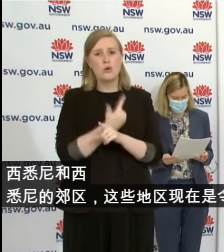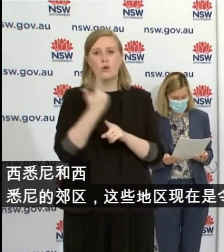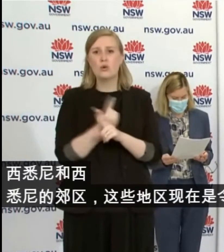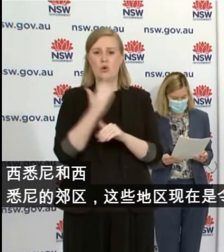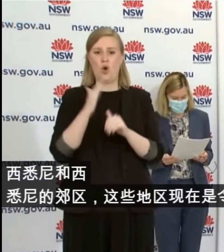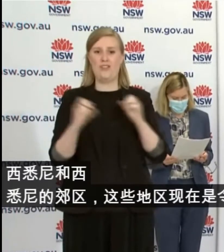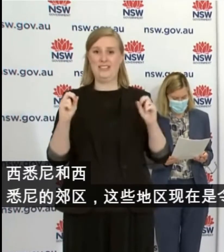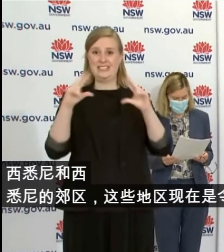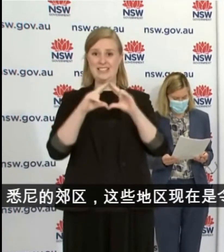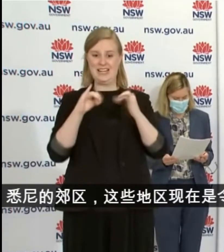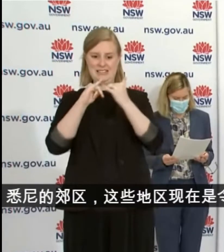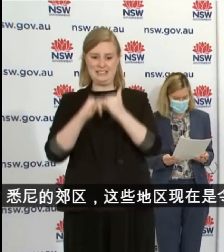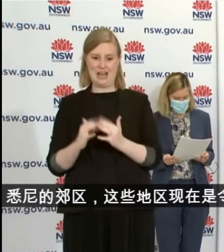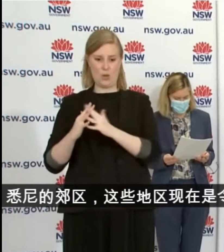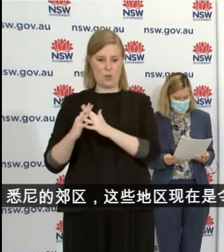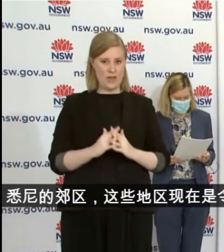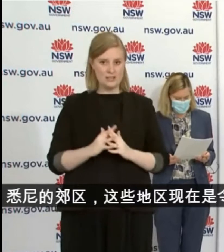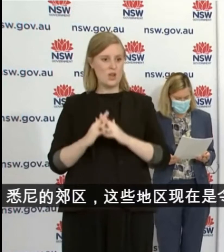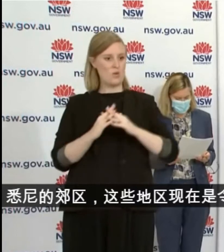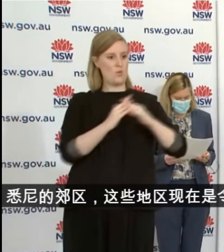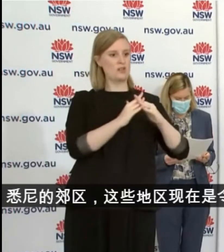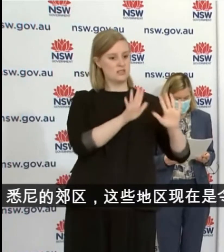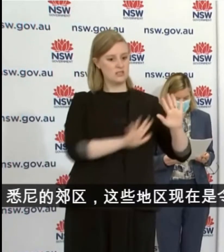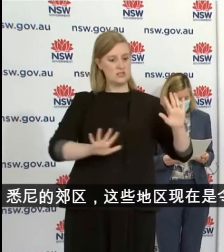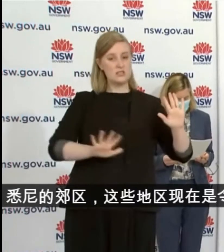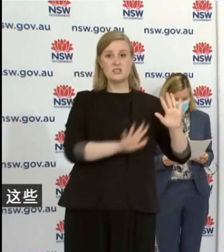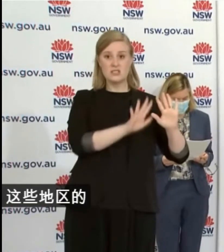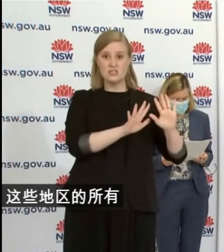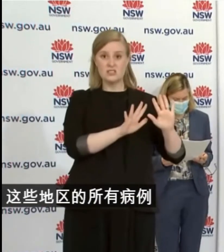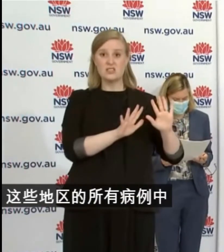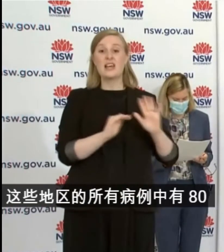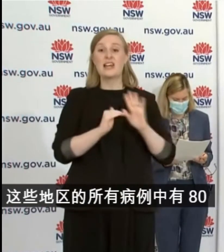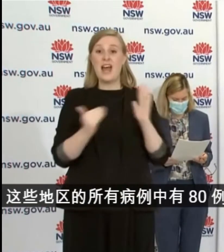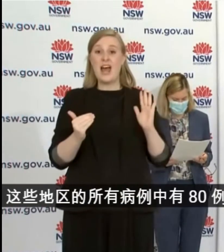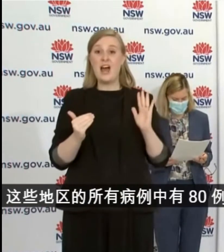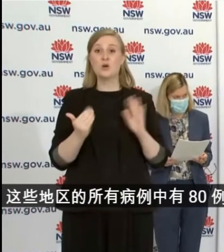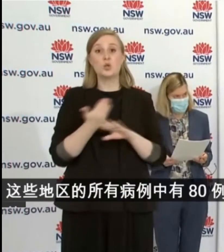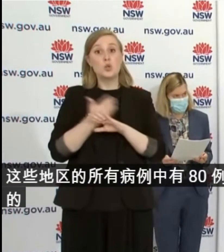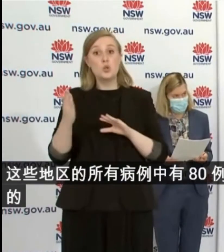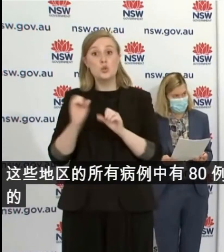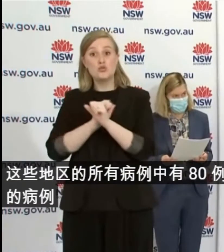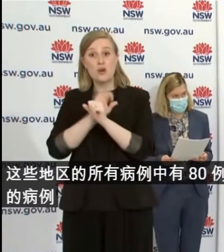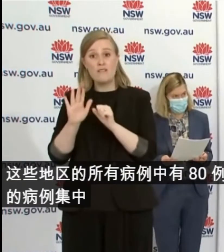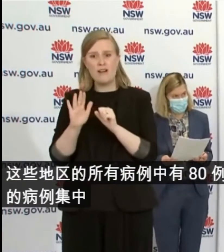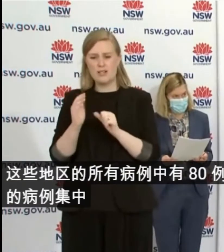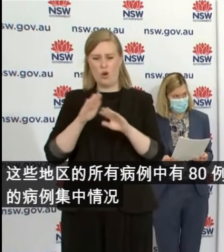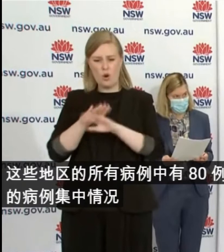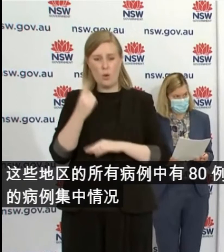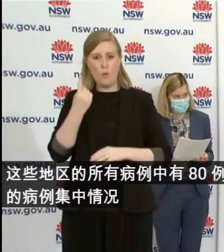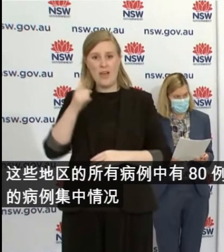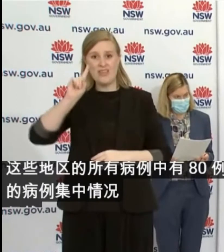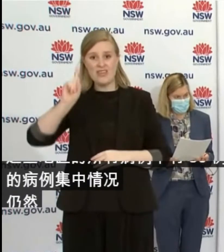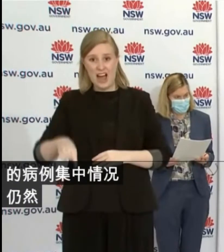of concern. Now they comprise over 80% of all the cases in those areas, so the concentration of cases in